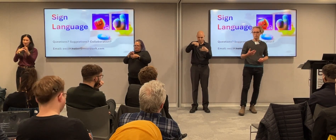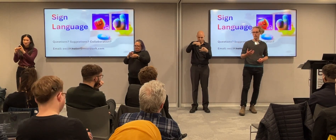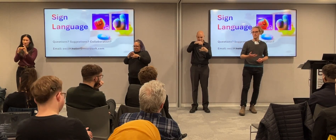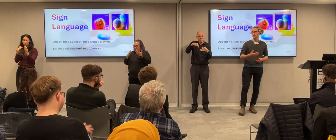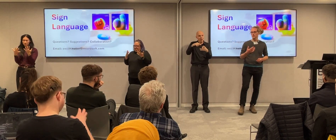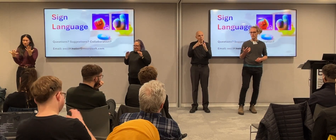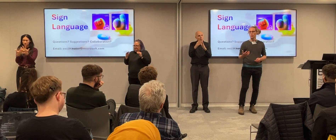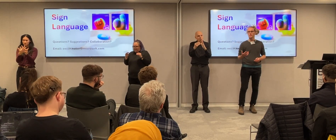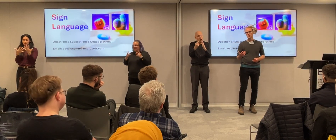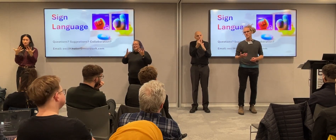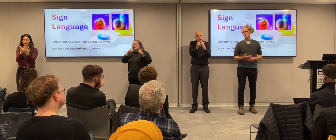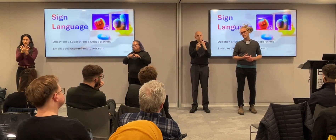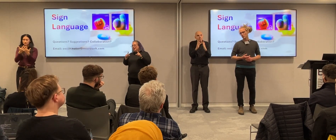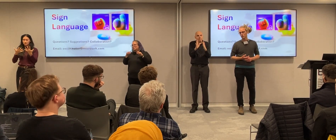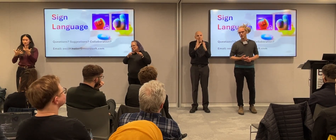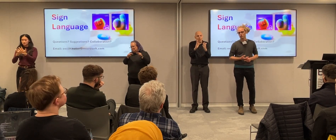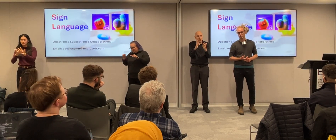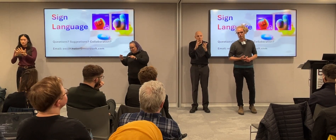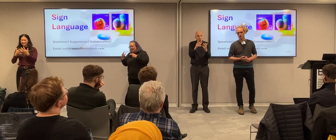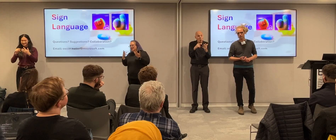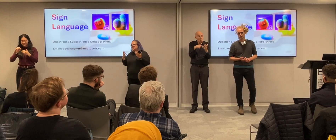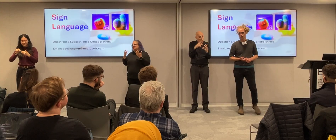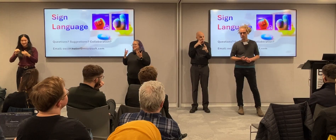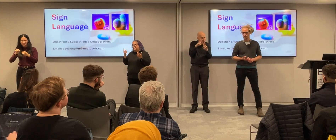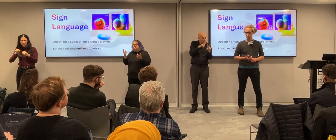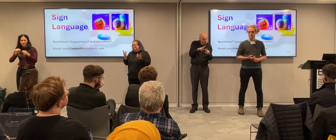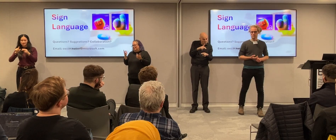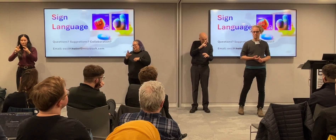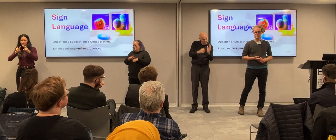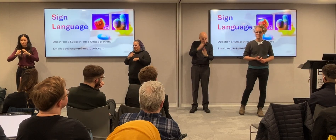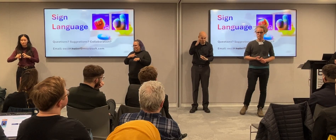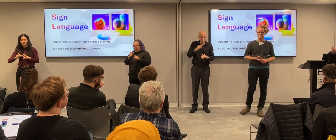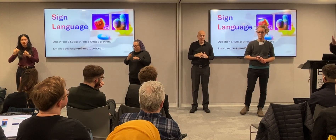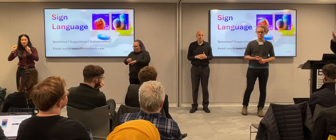closely monitor and watch, and something we can improve upon.